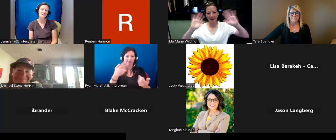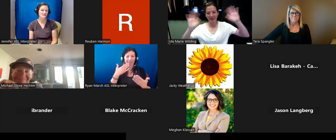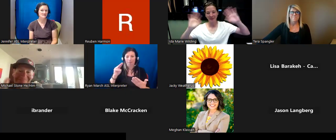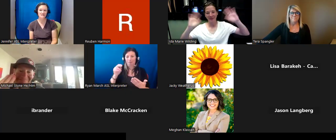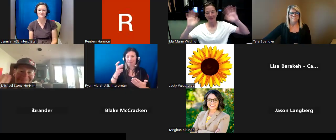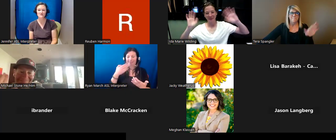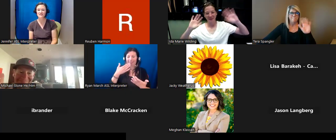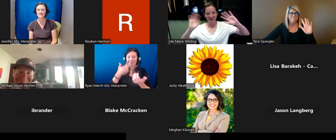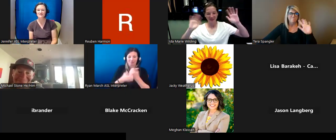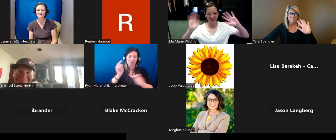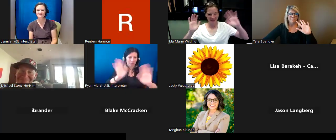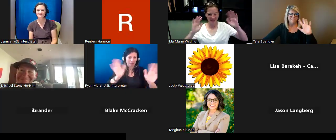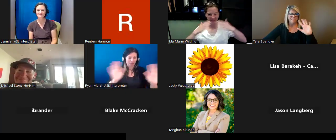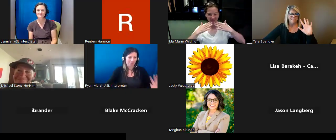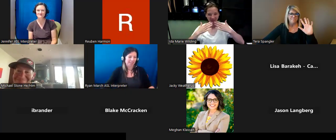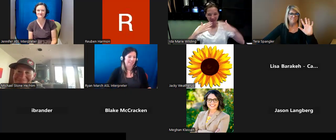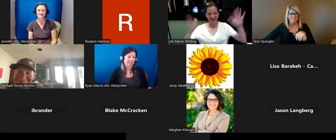couple weeks, and I'll see you in 2 weeks.